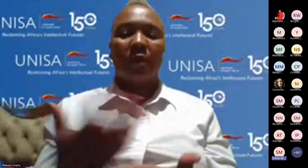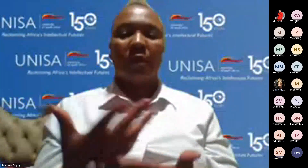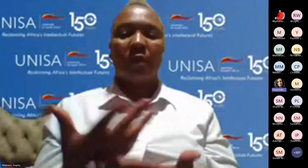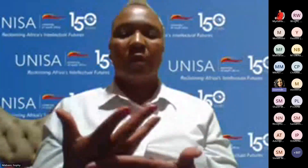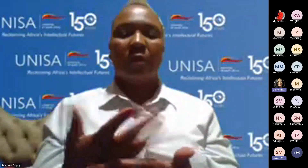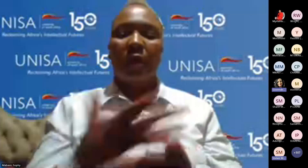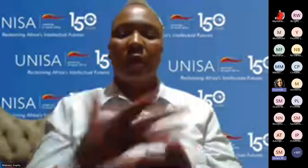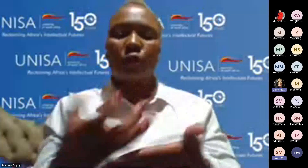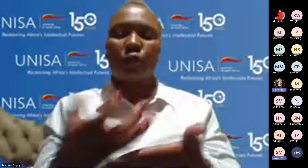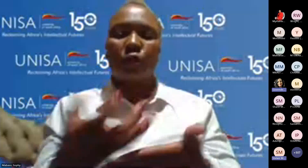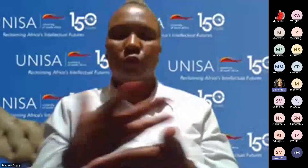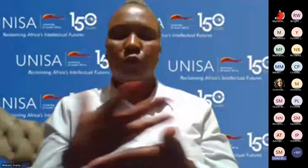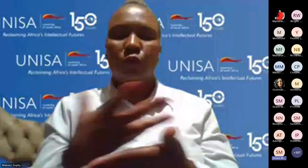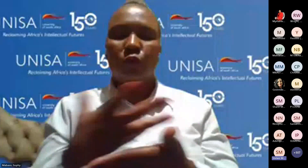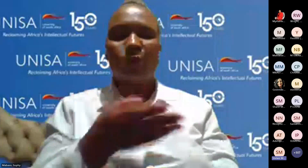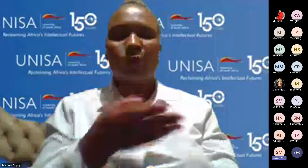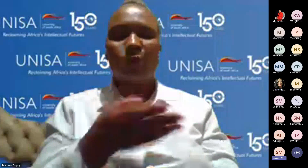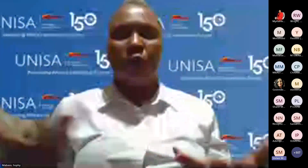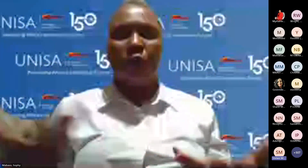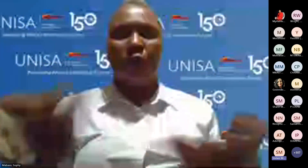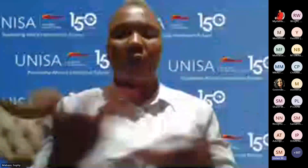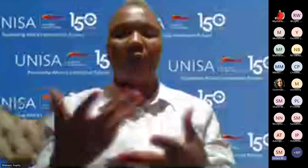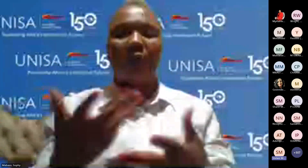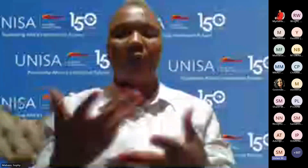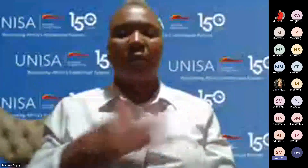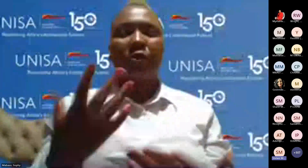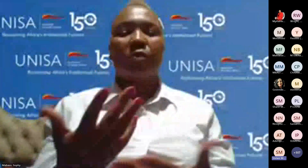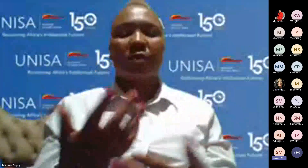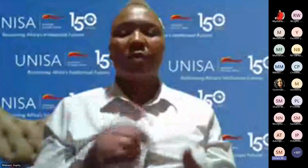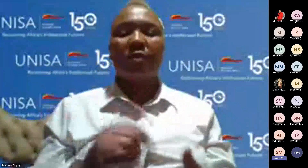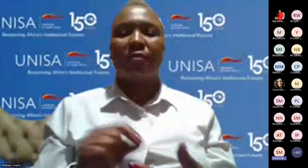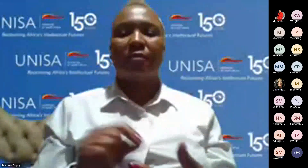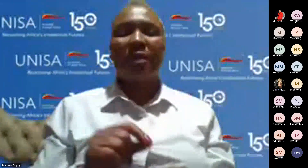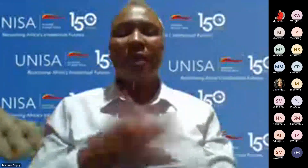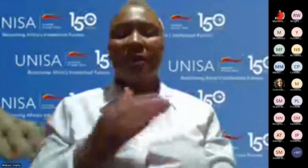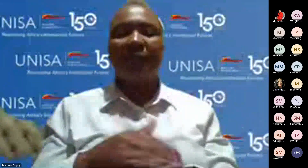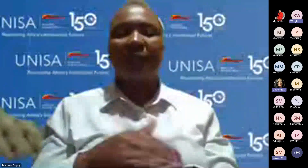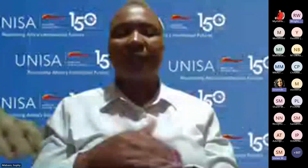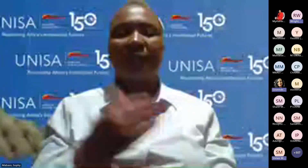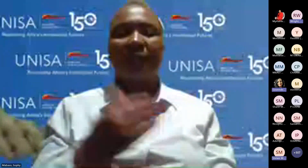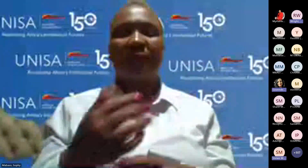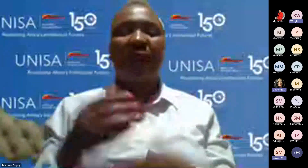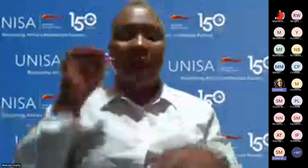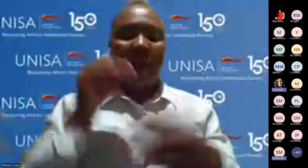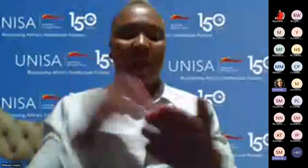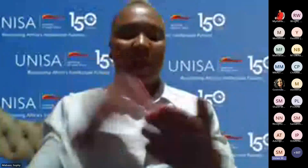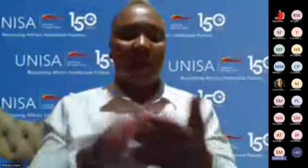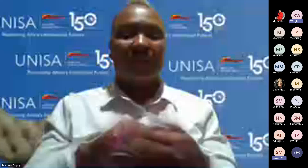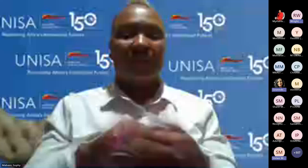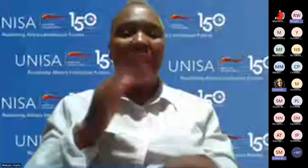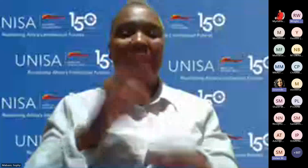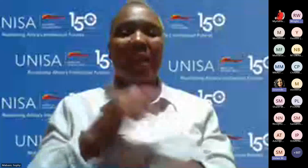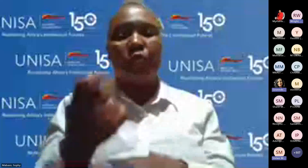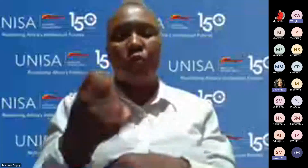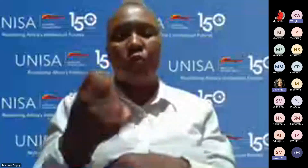posted? Because I arrived late and we were almost finished. And, okay.